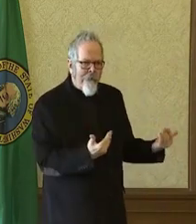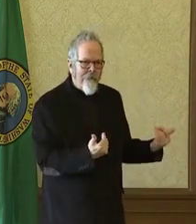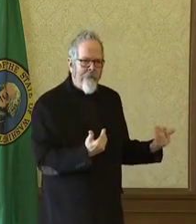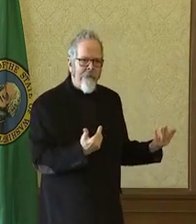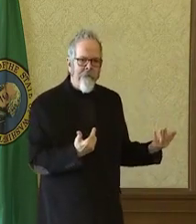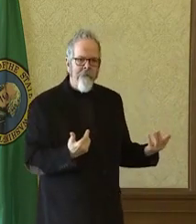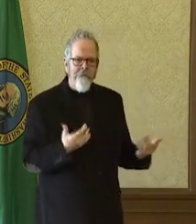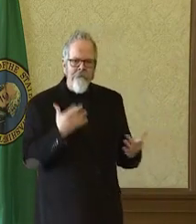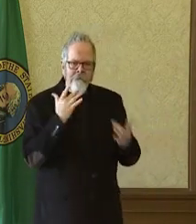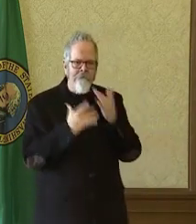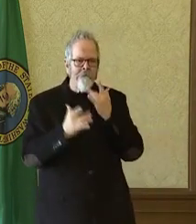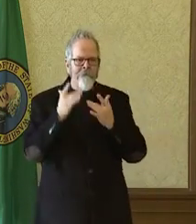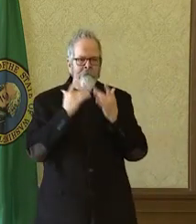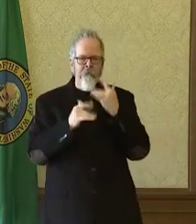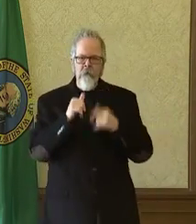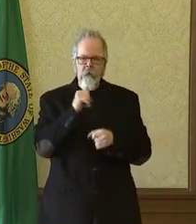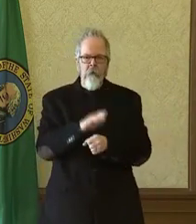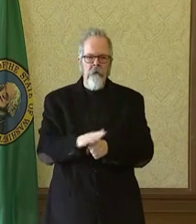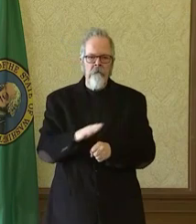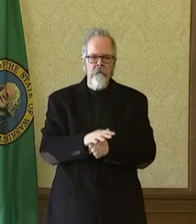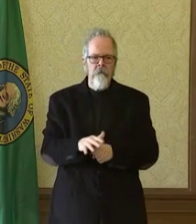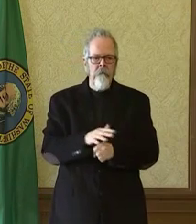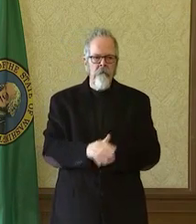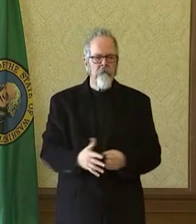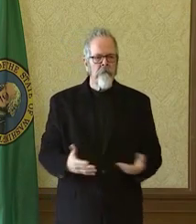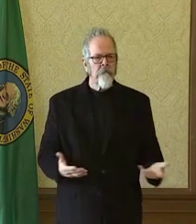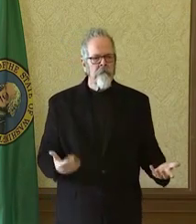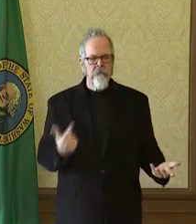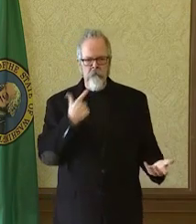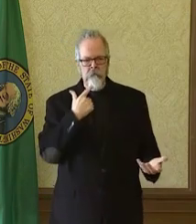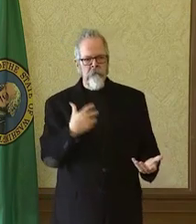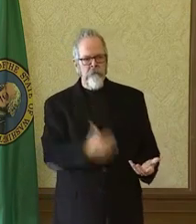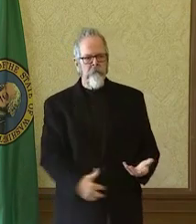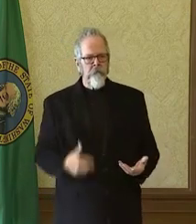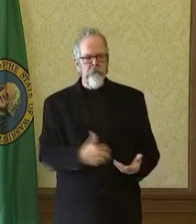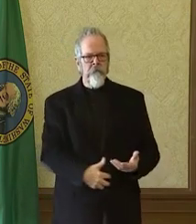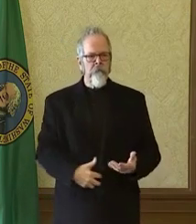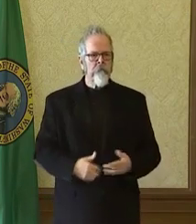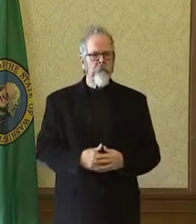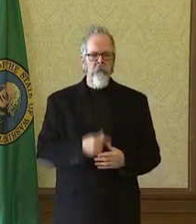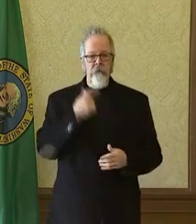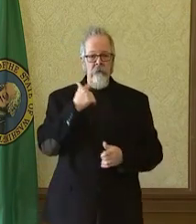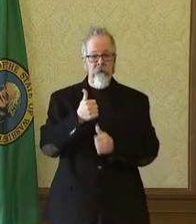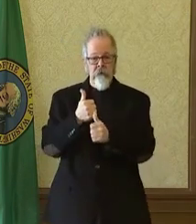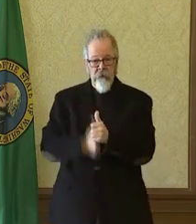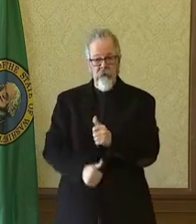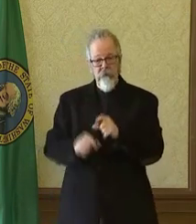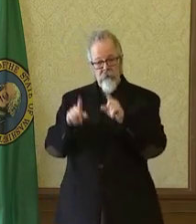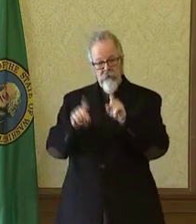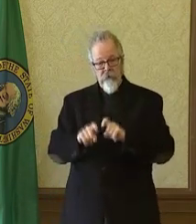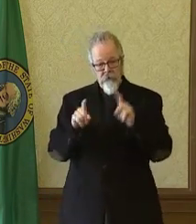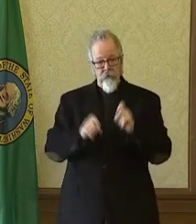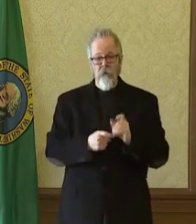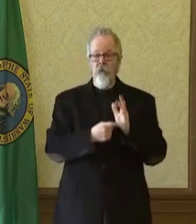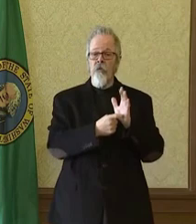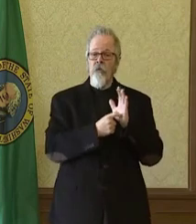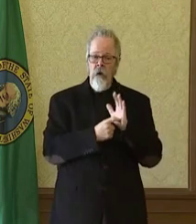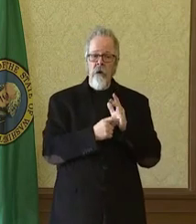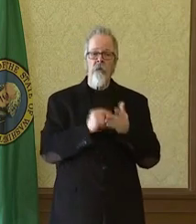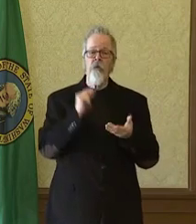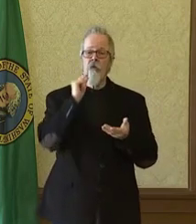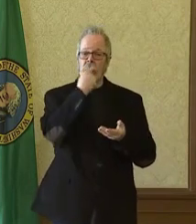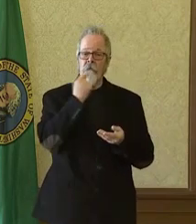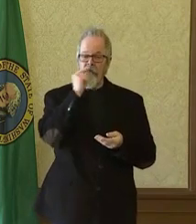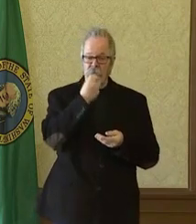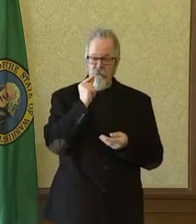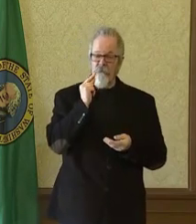called transport medium in it, where you take the sample and you put it in and it keeps the virus in a position to be sampled. Those